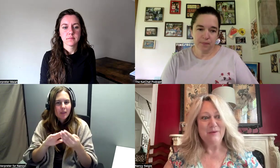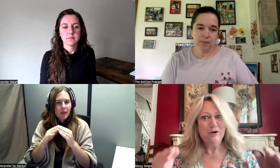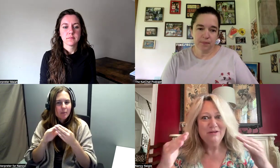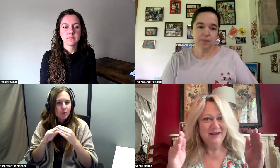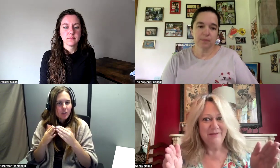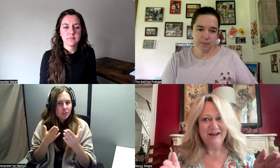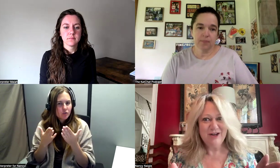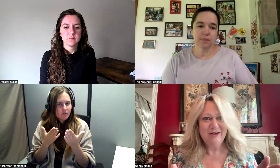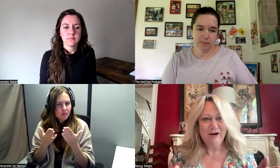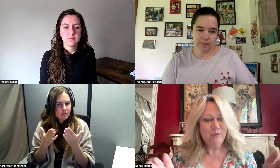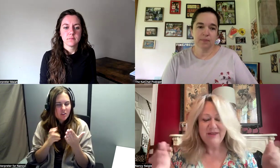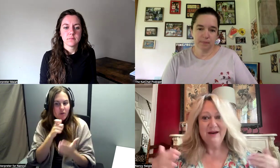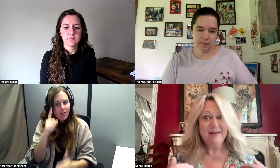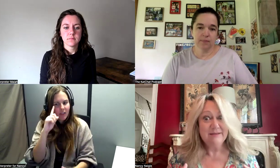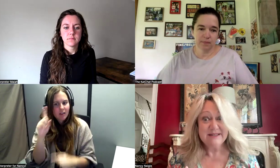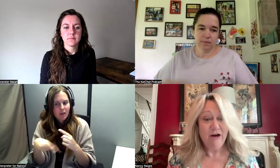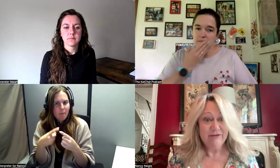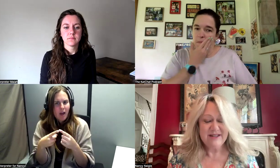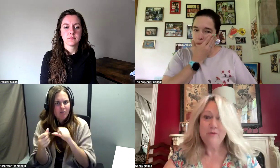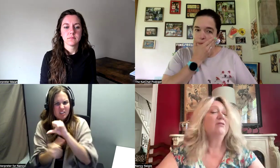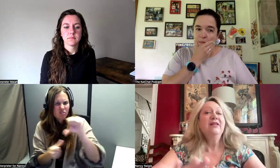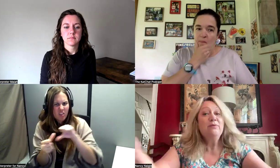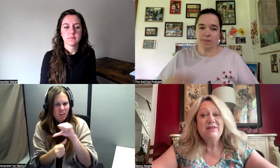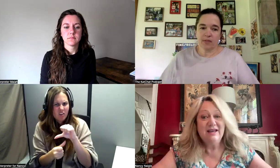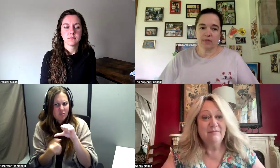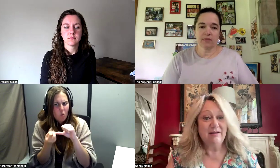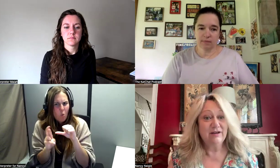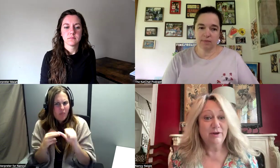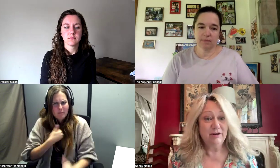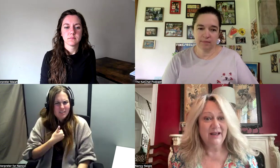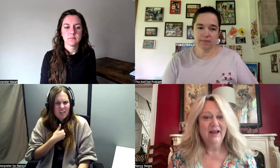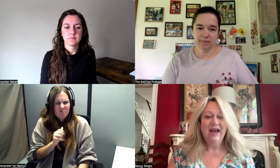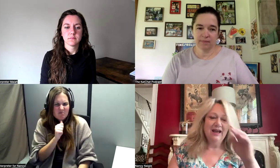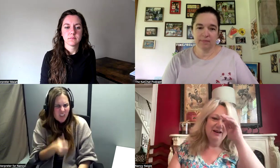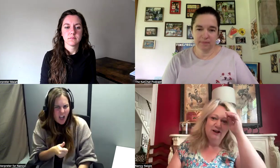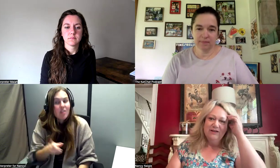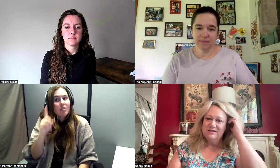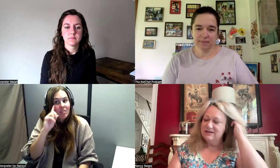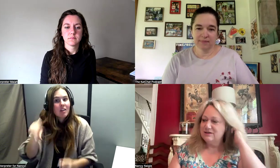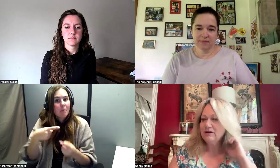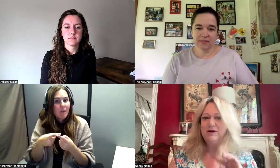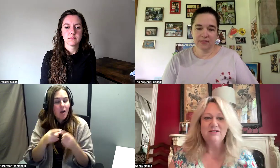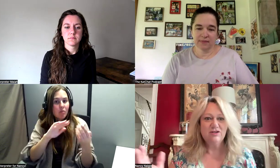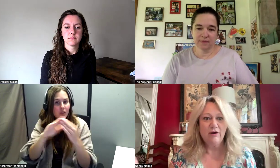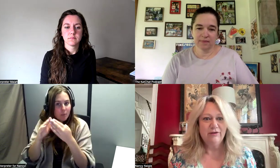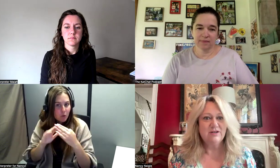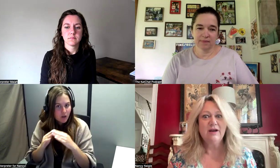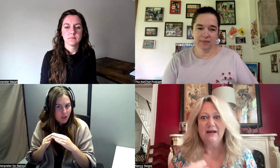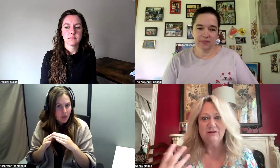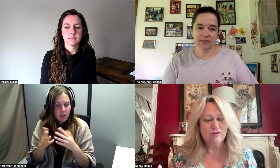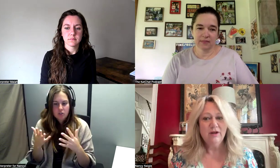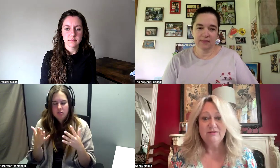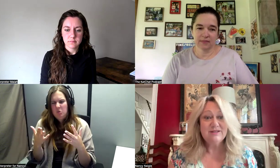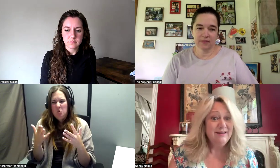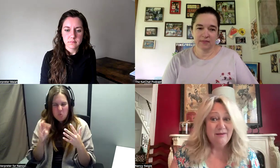and that they weren't thinking about each other. They weren't thinking about themselves. They were thinking about the community. And, this community's just gone through this